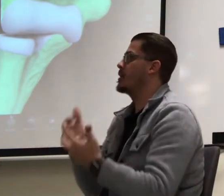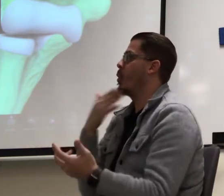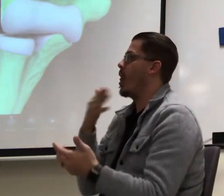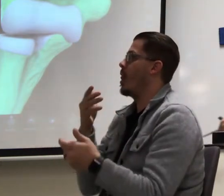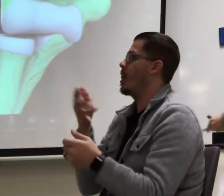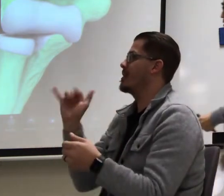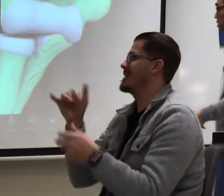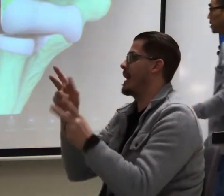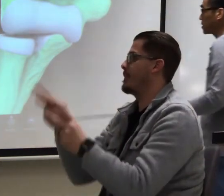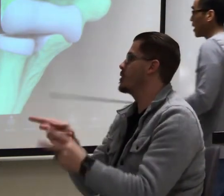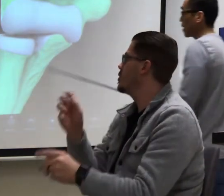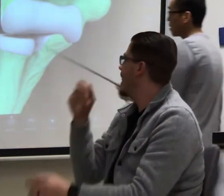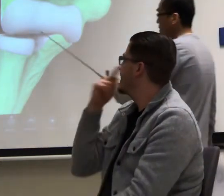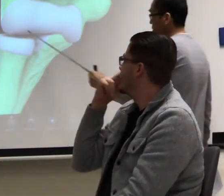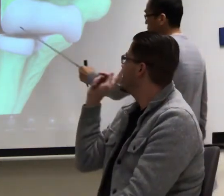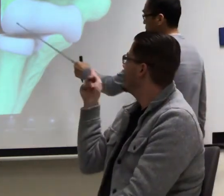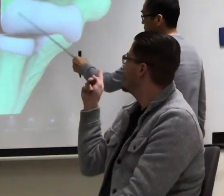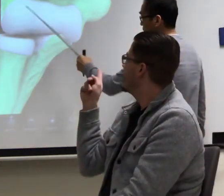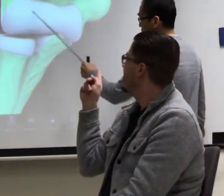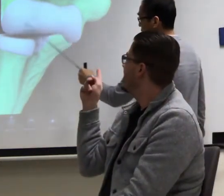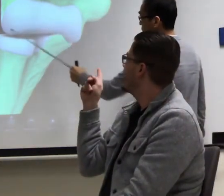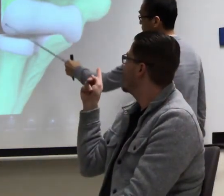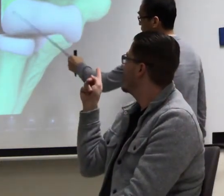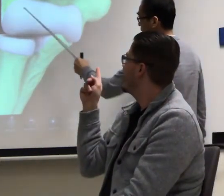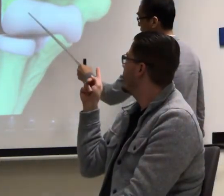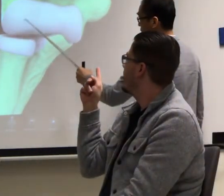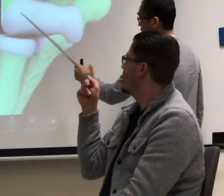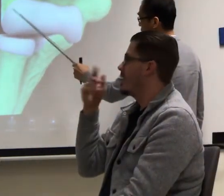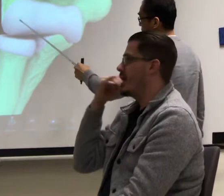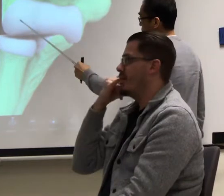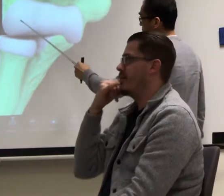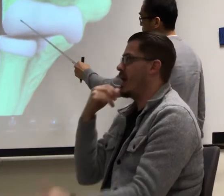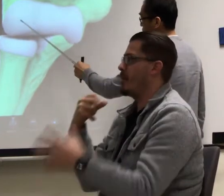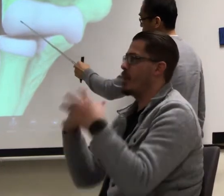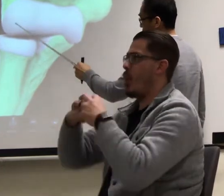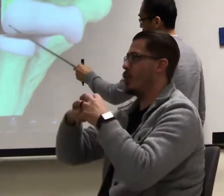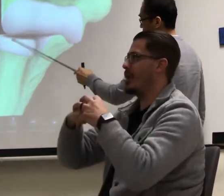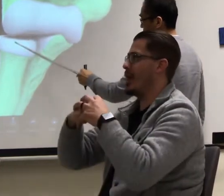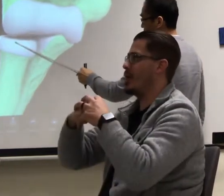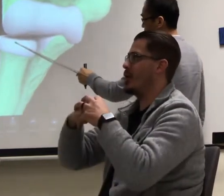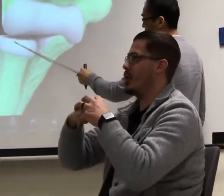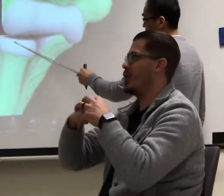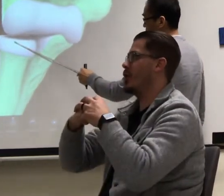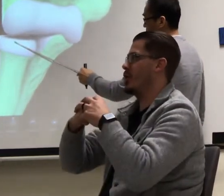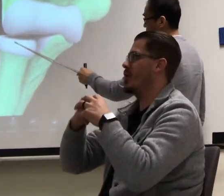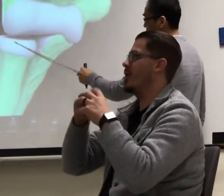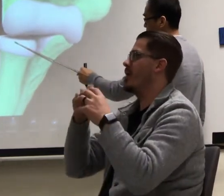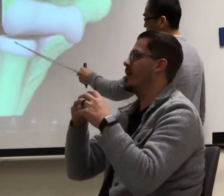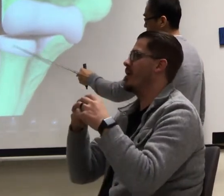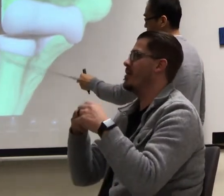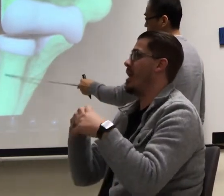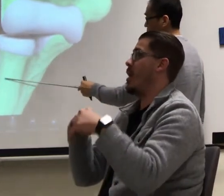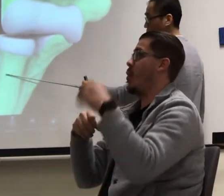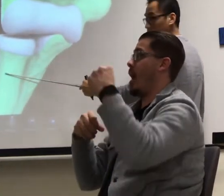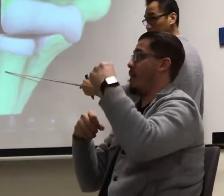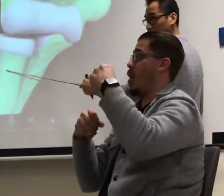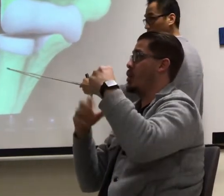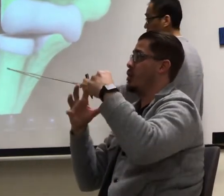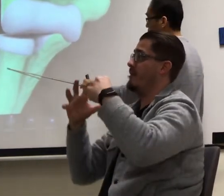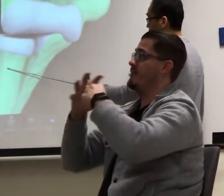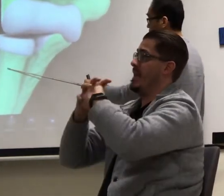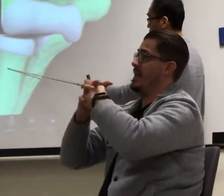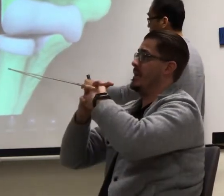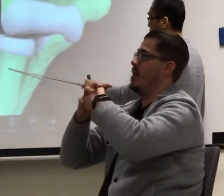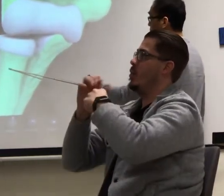well. And what you can see is that just put them all together. That round ball should kind of fit in that head right there. This is the radius